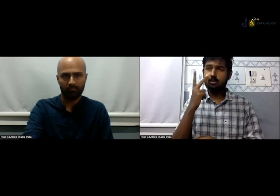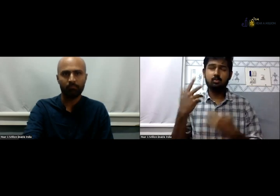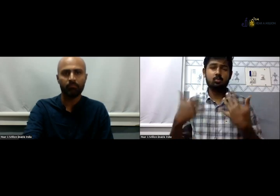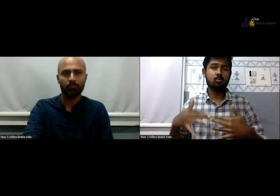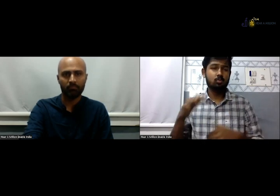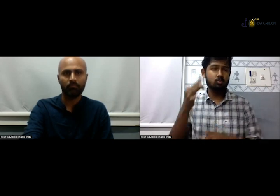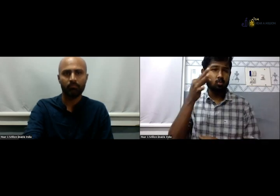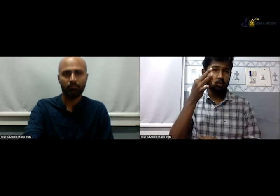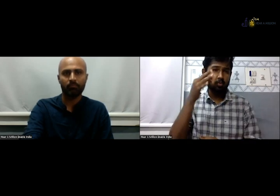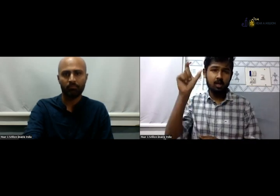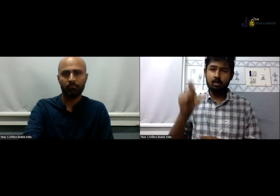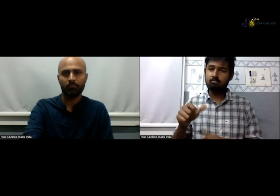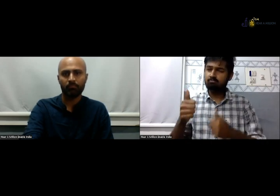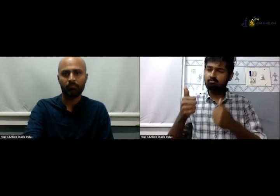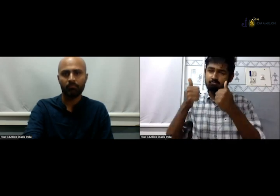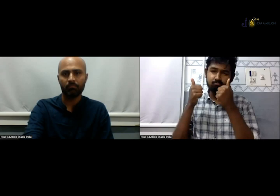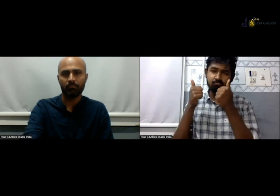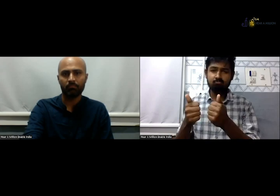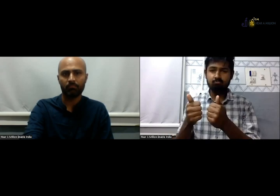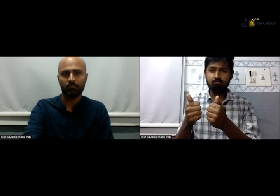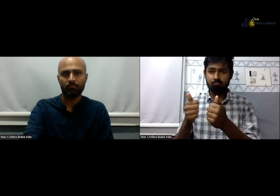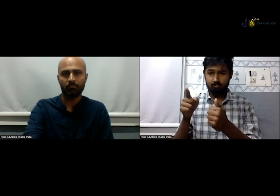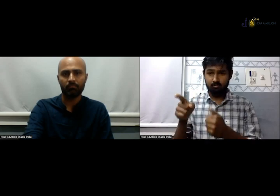So Sudamini was a person,